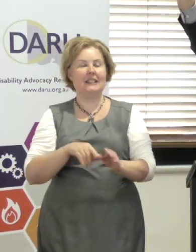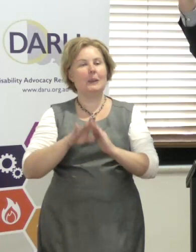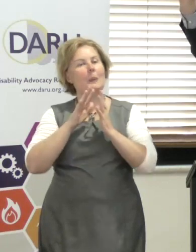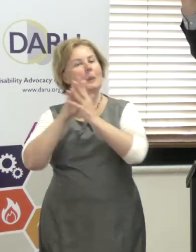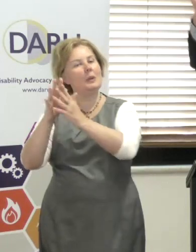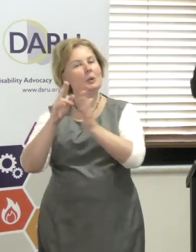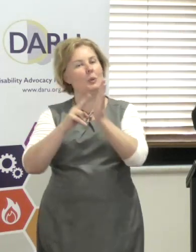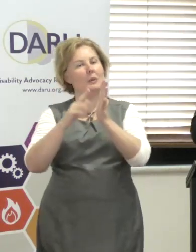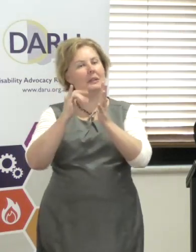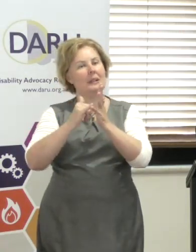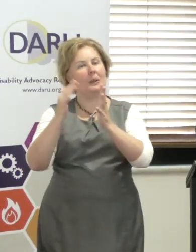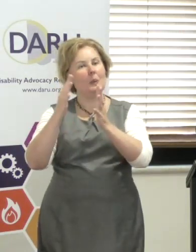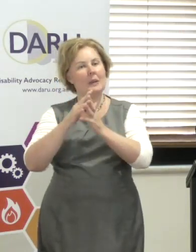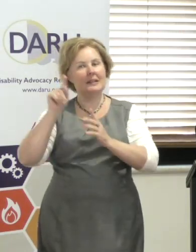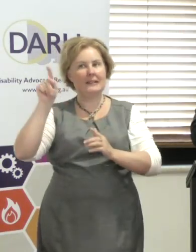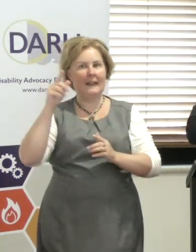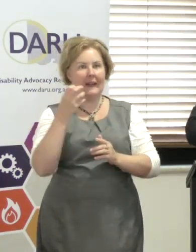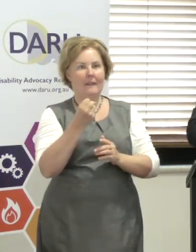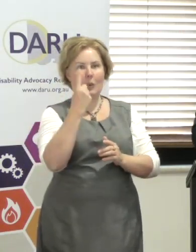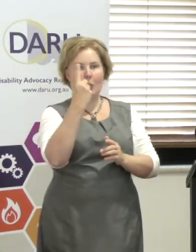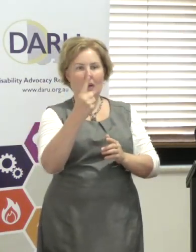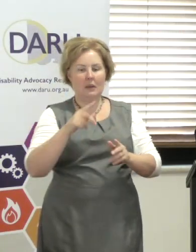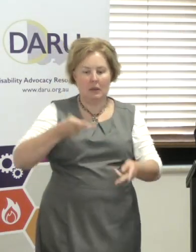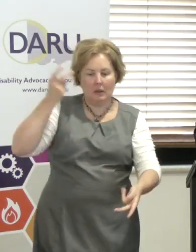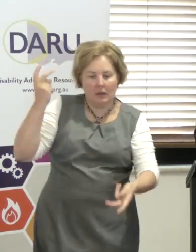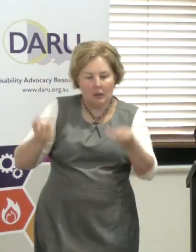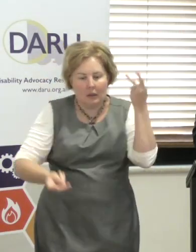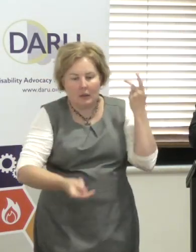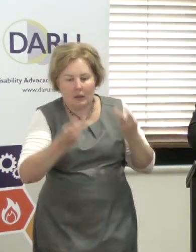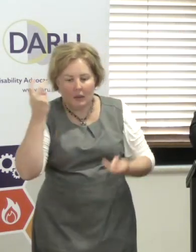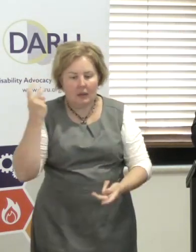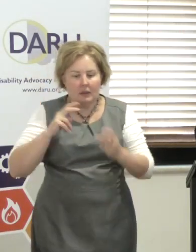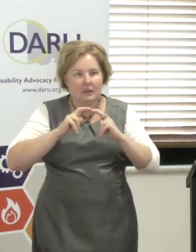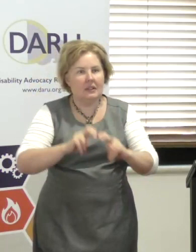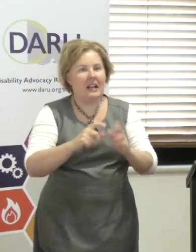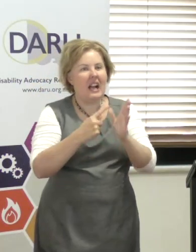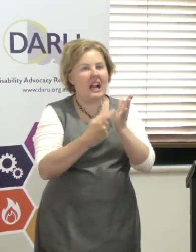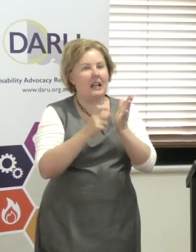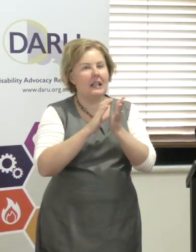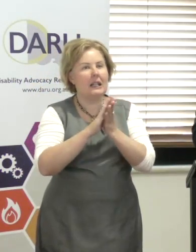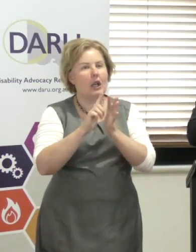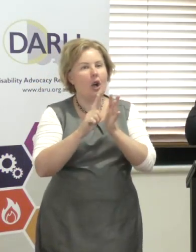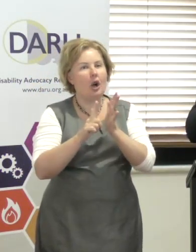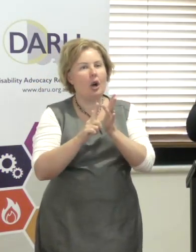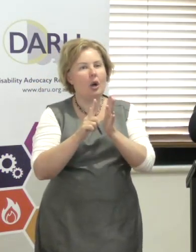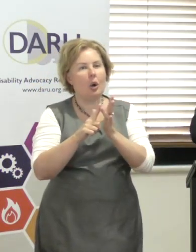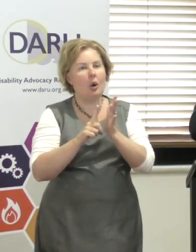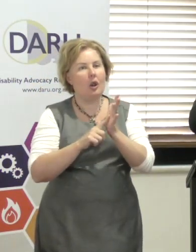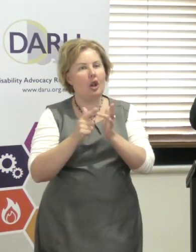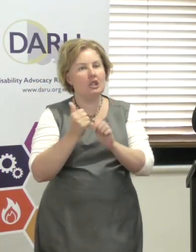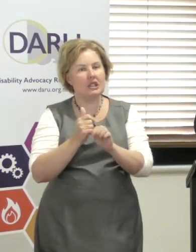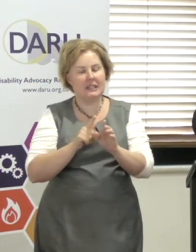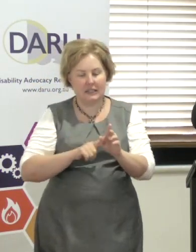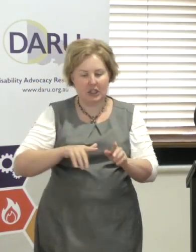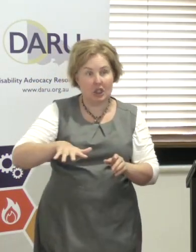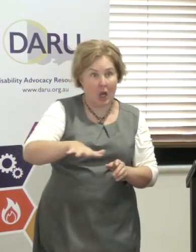South Wales, there's this an archaeological site, and it's said to be one of the largest archaeological sites with